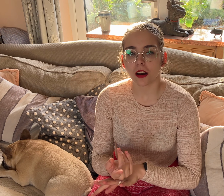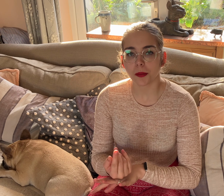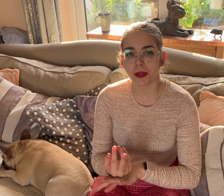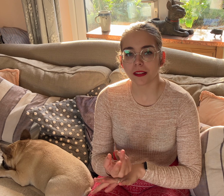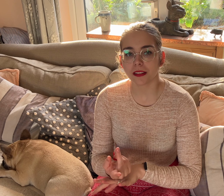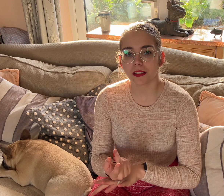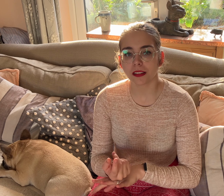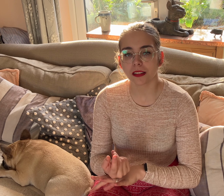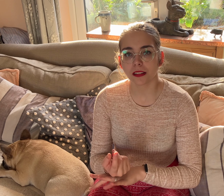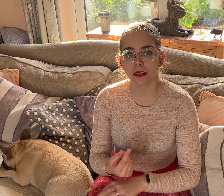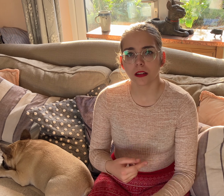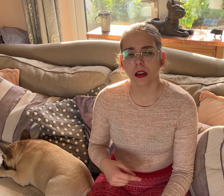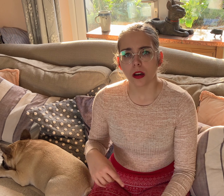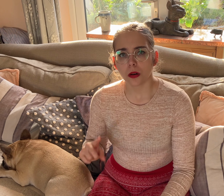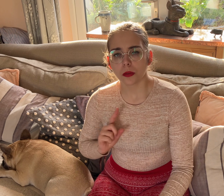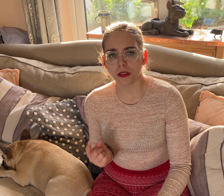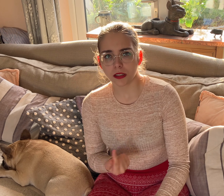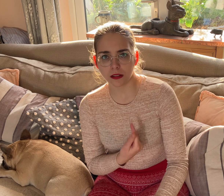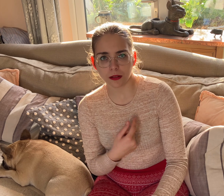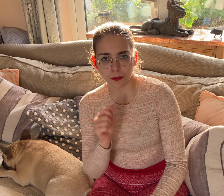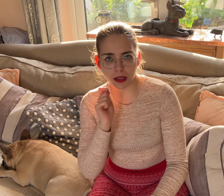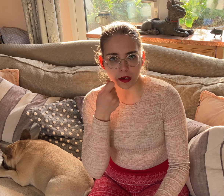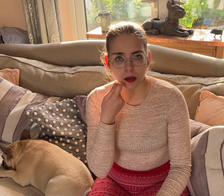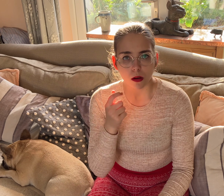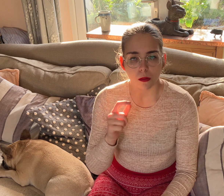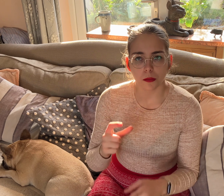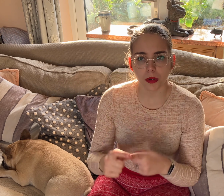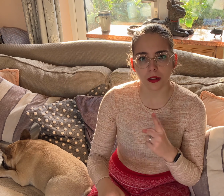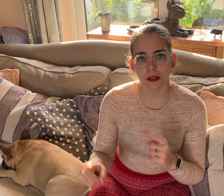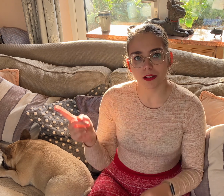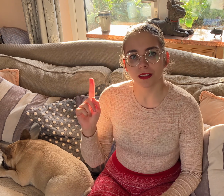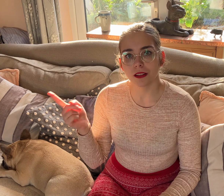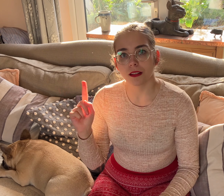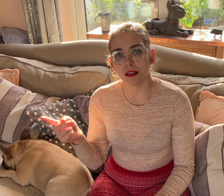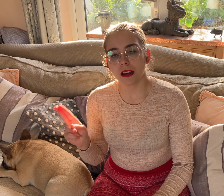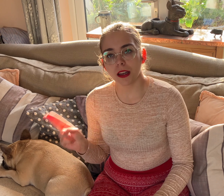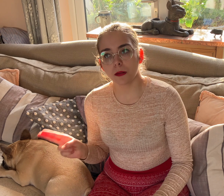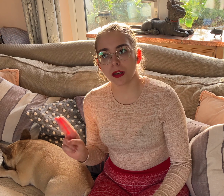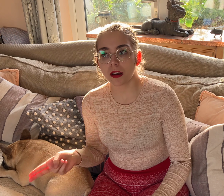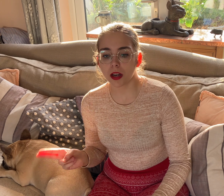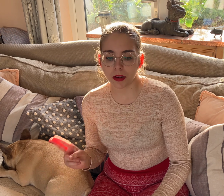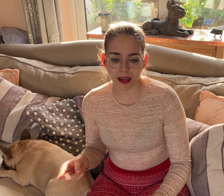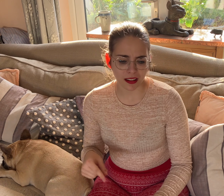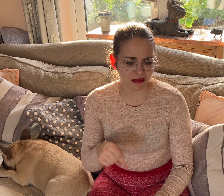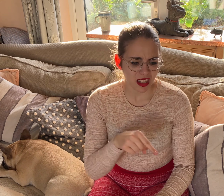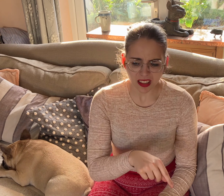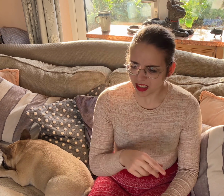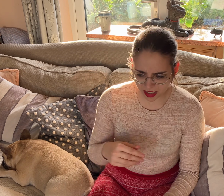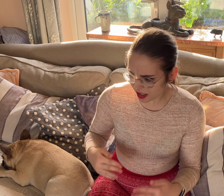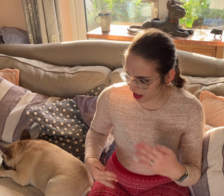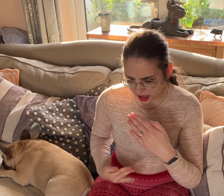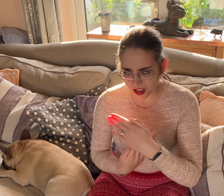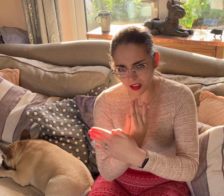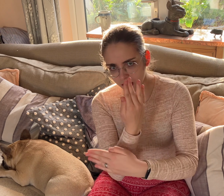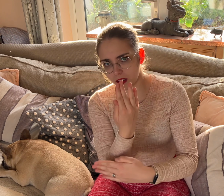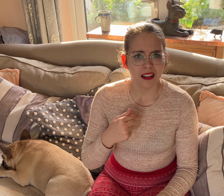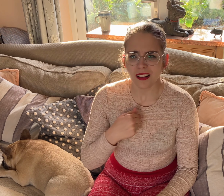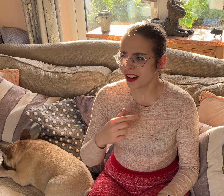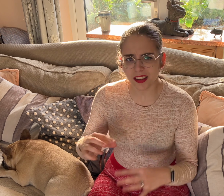Diamonds. What's it gonna be? What we're gonna do? Here we go again. This is nothing new. I ain't